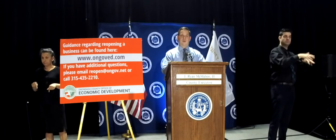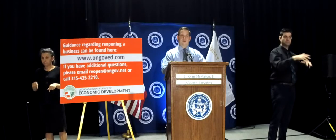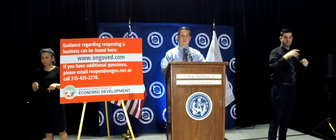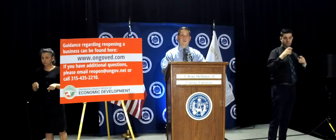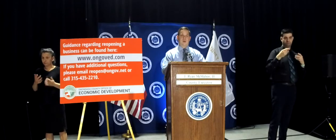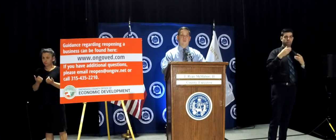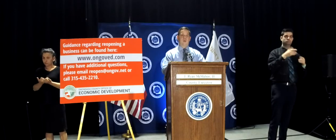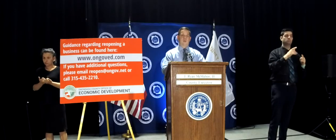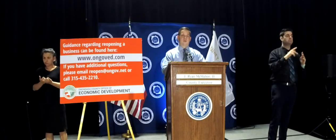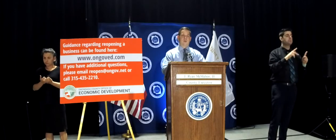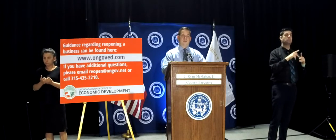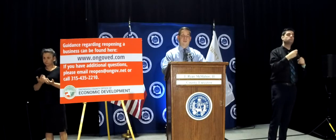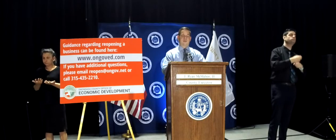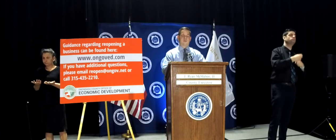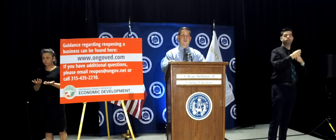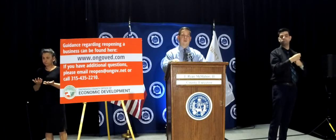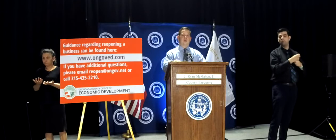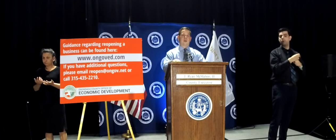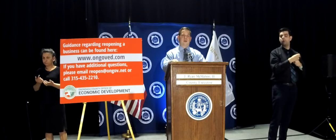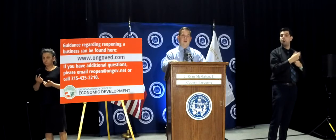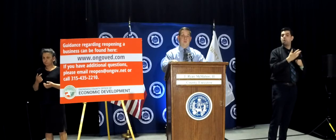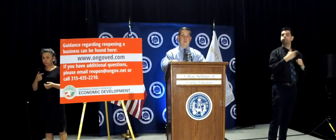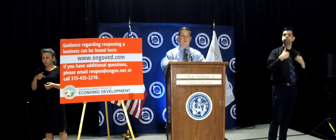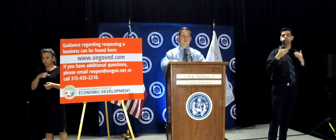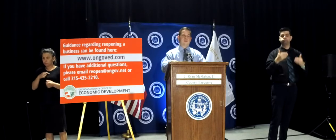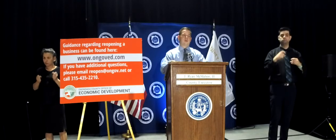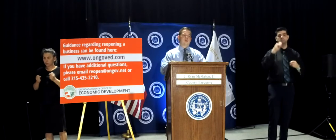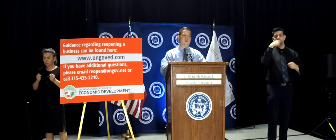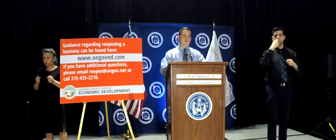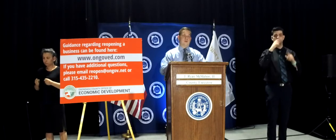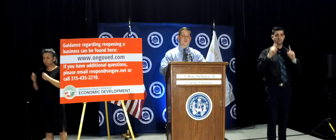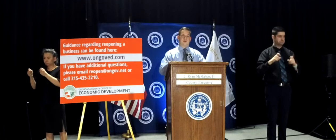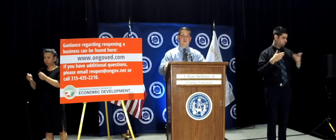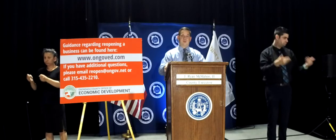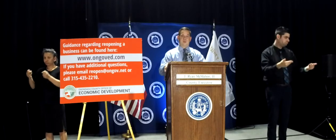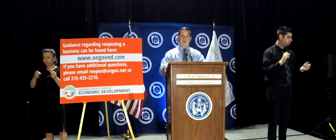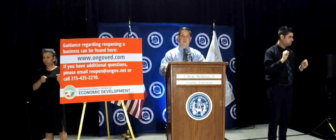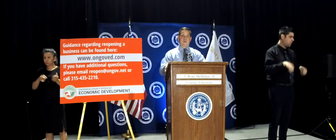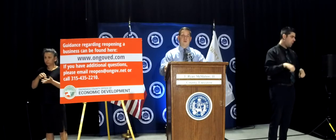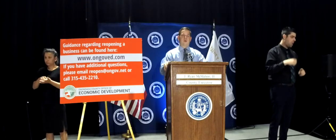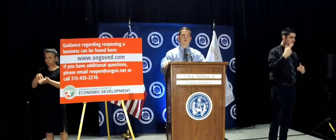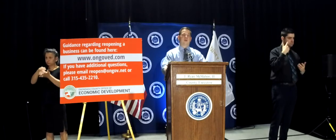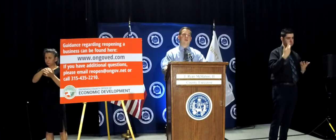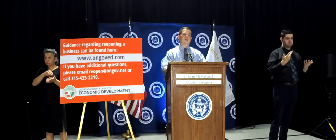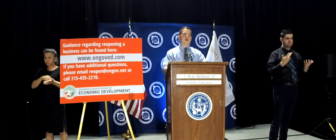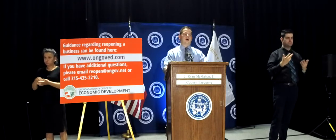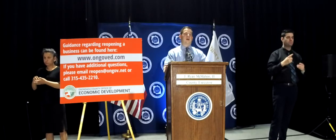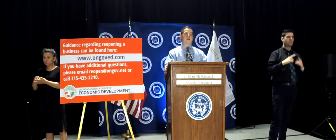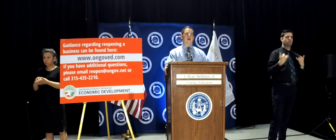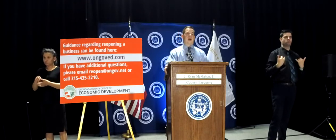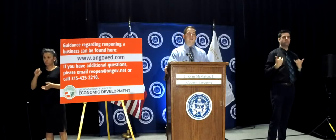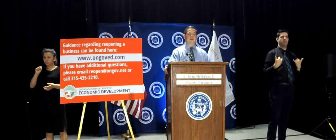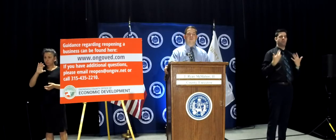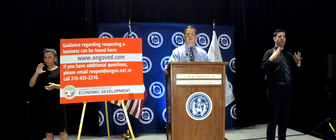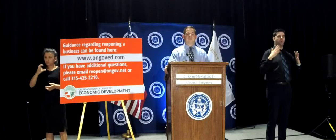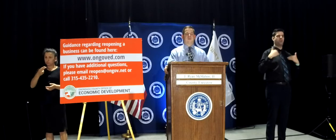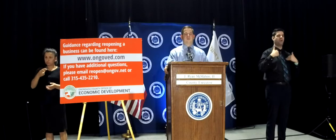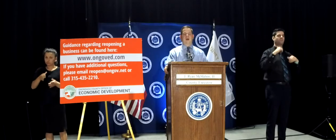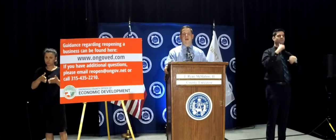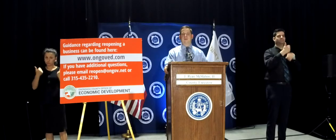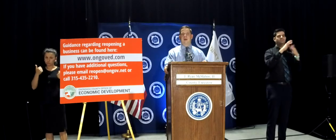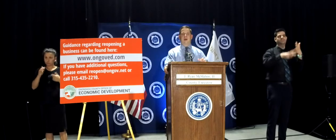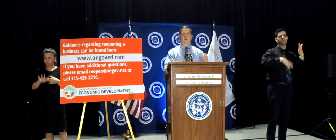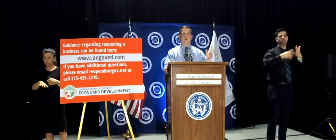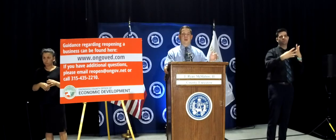what we're doing. Is we have this mobile testing facility going into neighborhoods. We have the Syracuse Community Health Center open. If